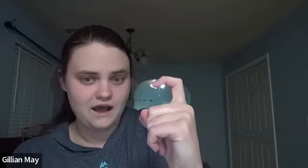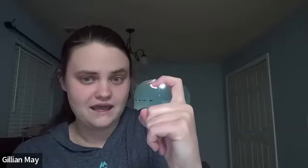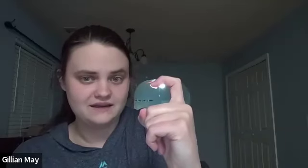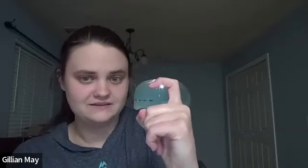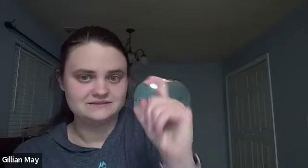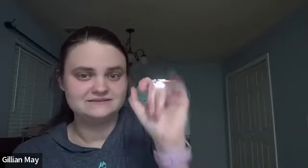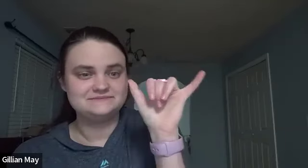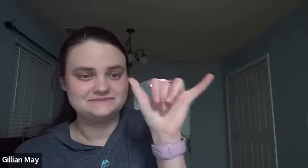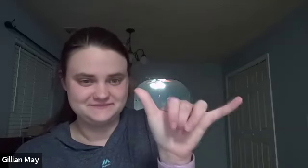Y